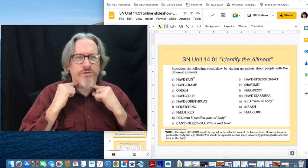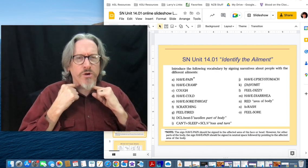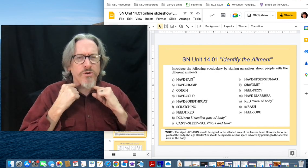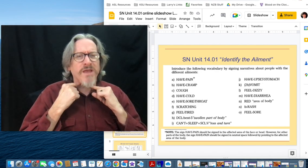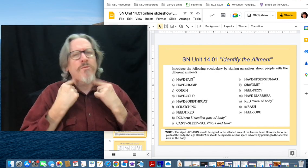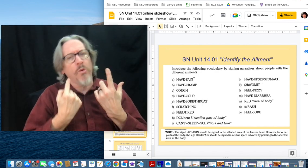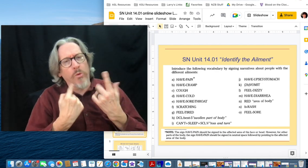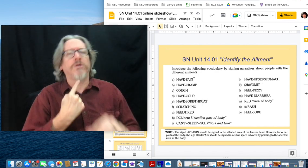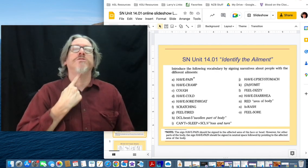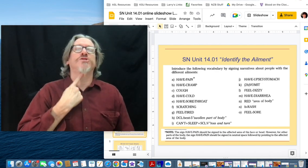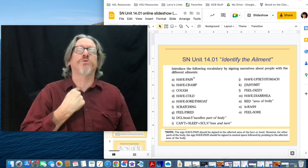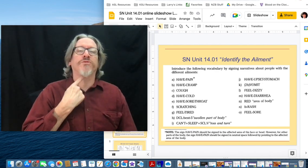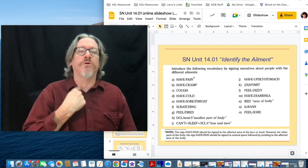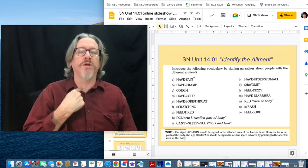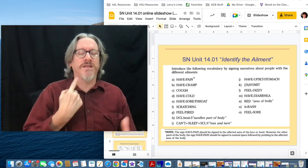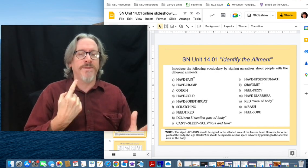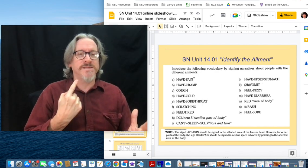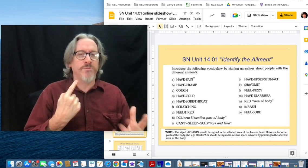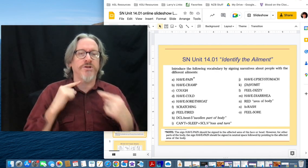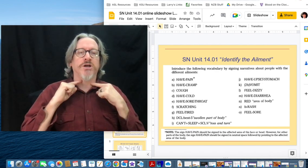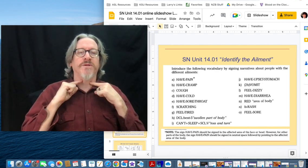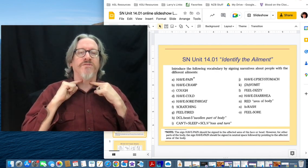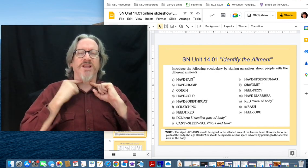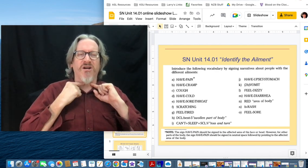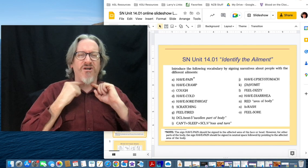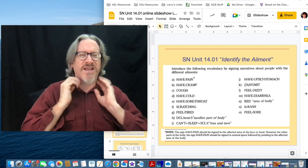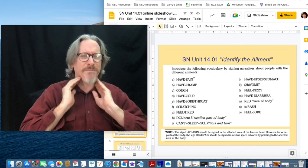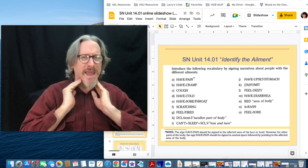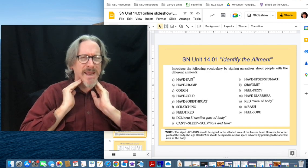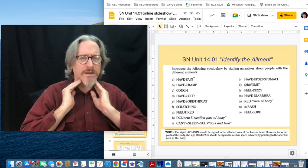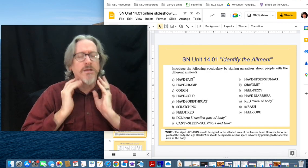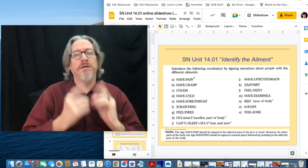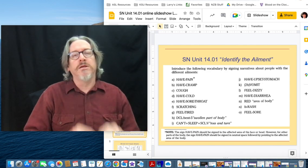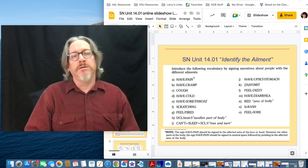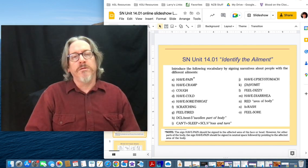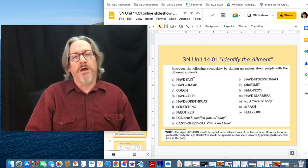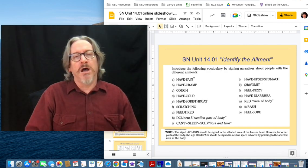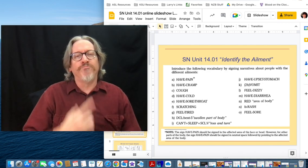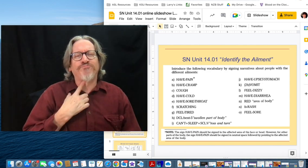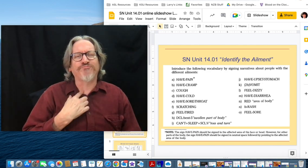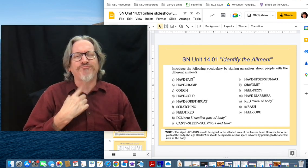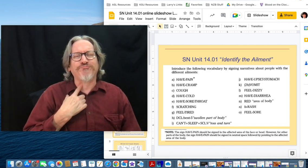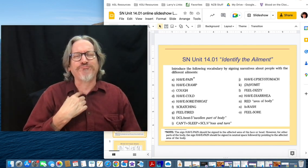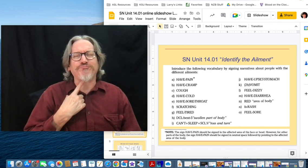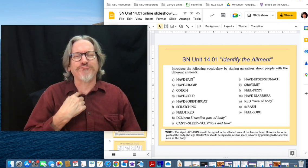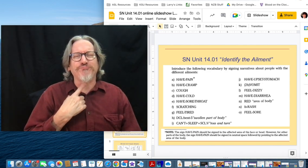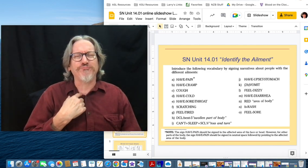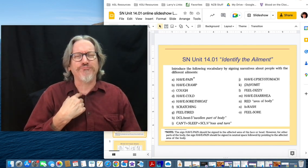Sore throat or sore throat. It depends on what you're talking about. If you're like, oh, I got pain,